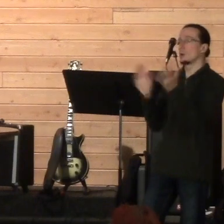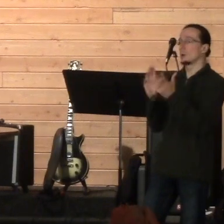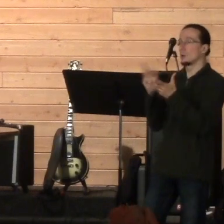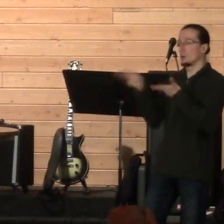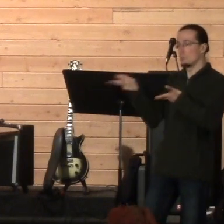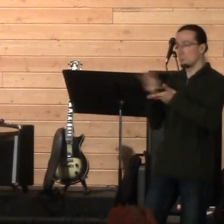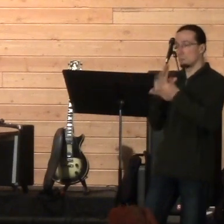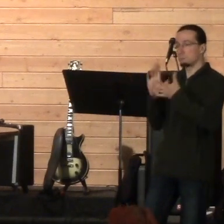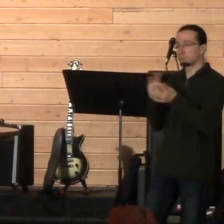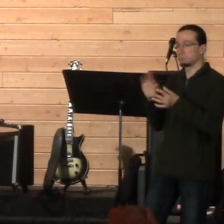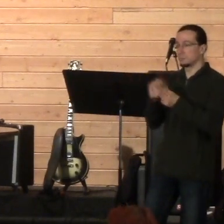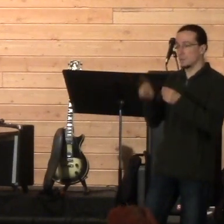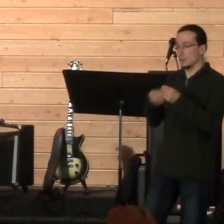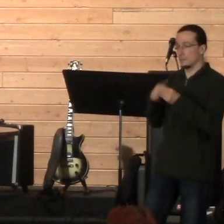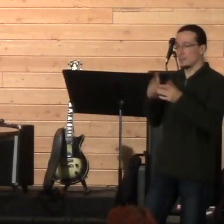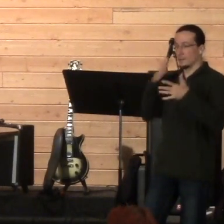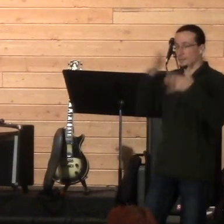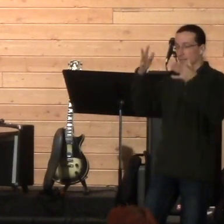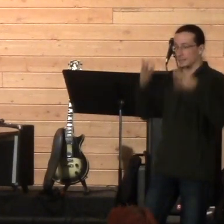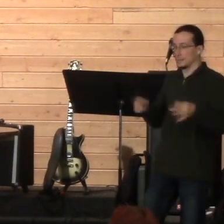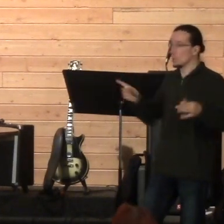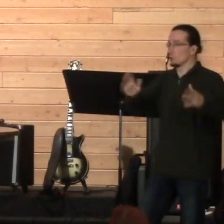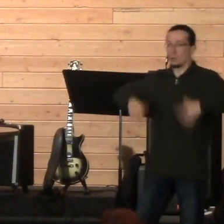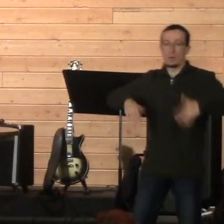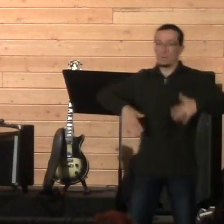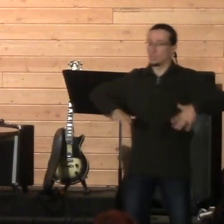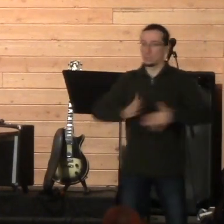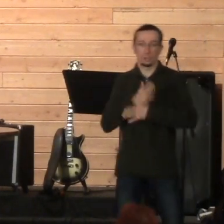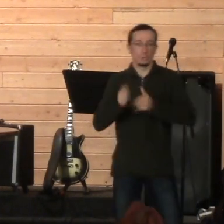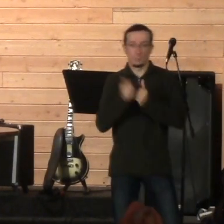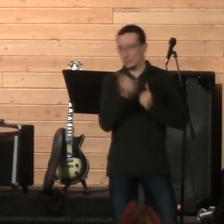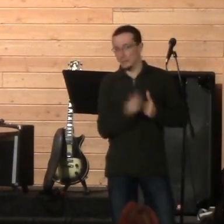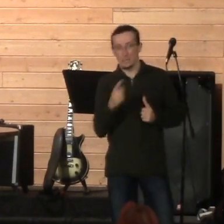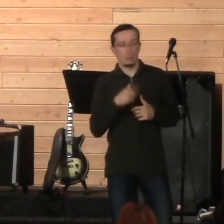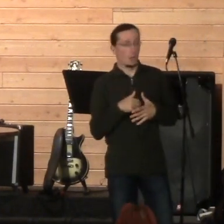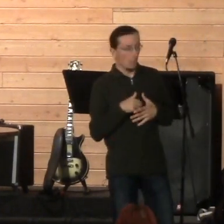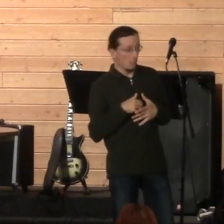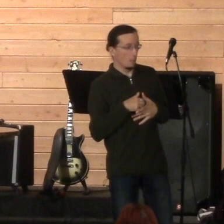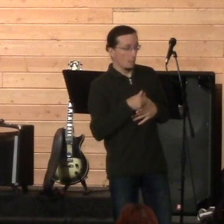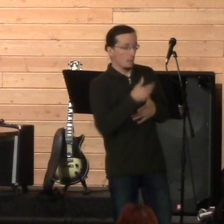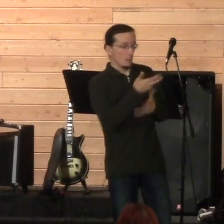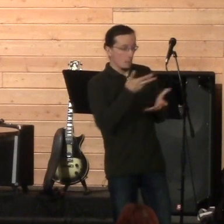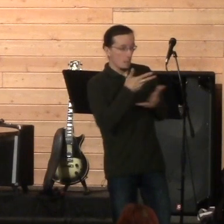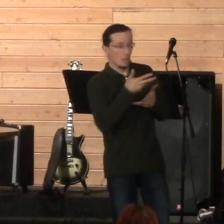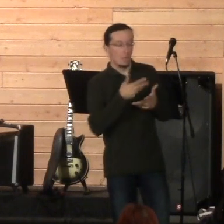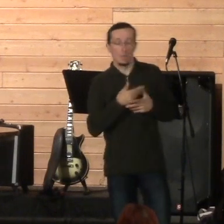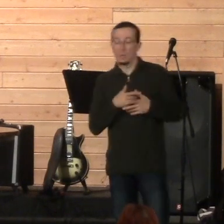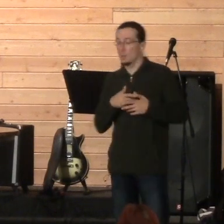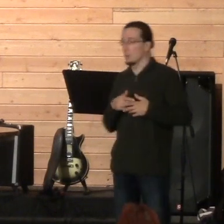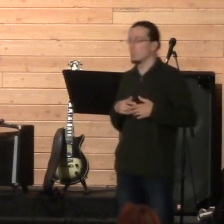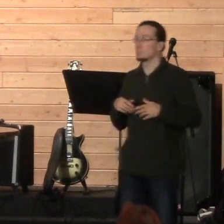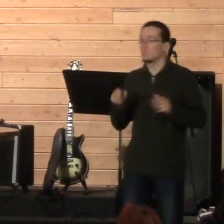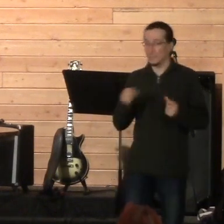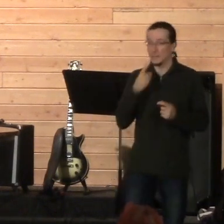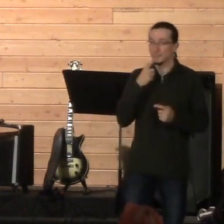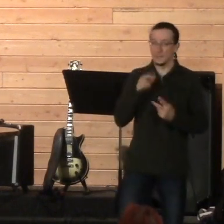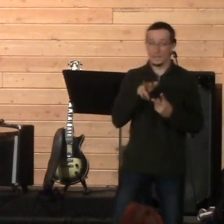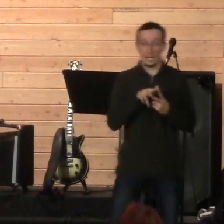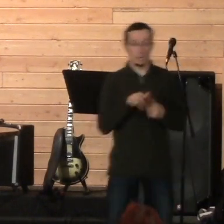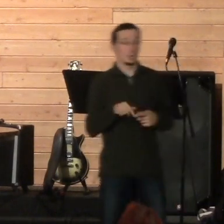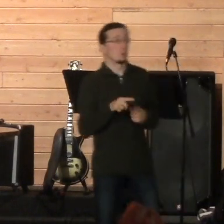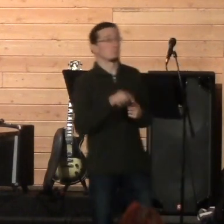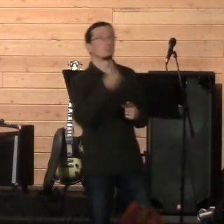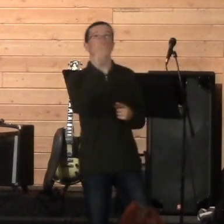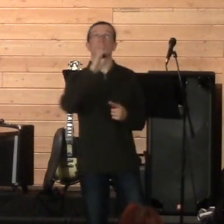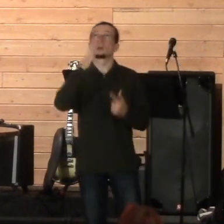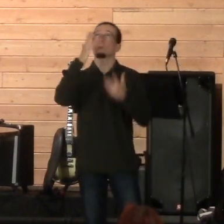you about a decision that you haven't shared with anybody, and they're giving you direction, you could say, okay, hey, thank you, God,